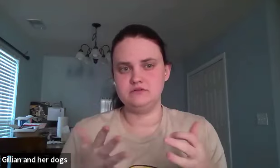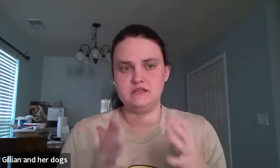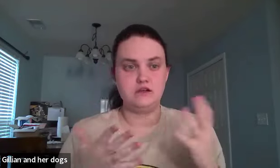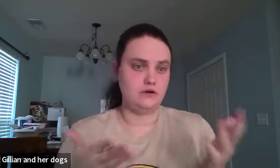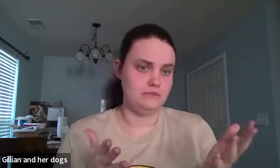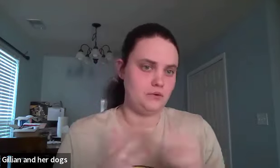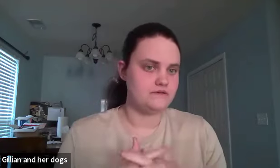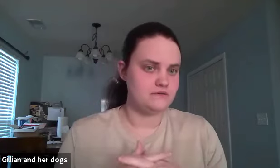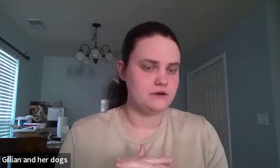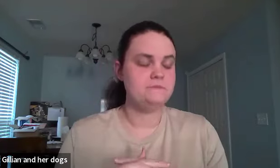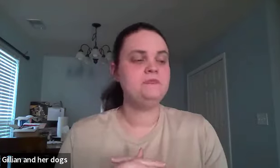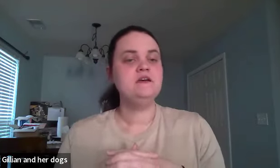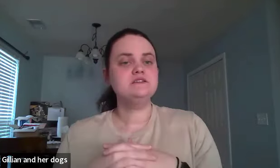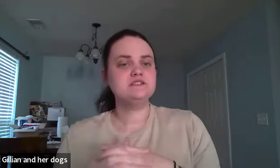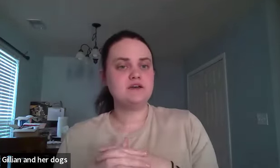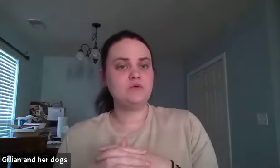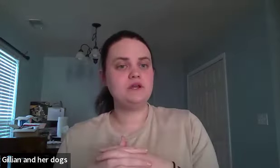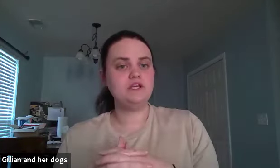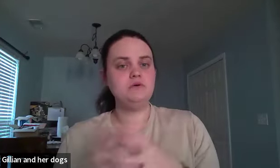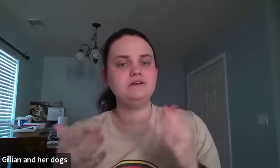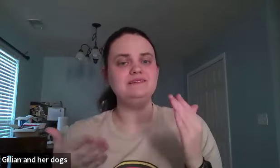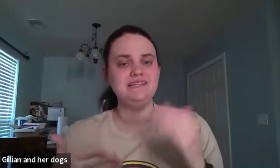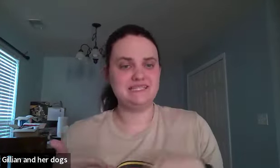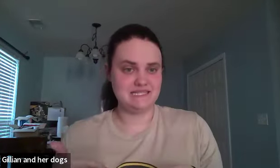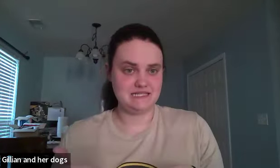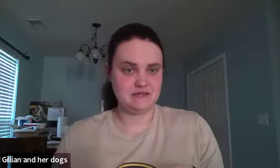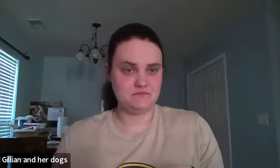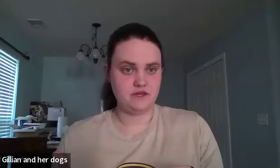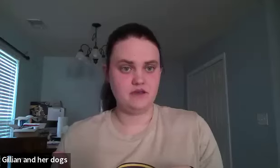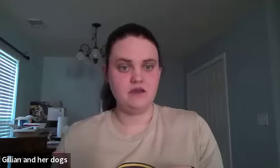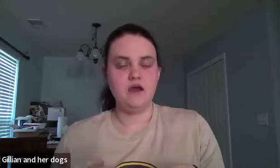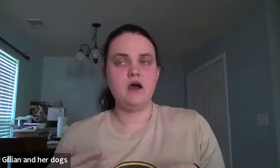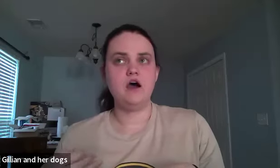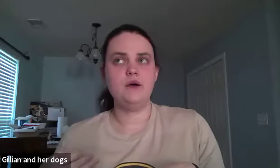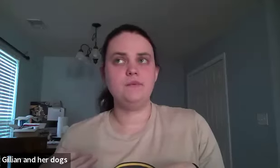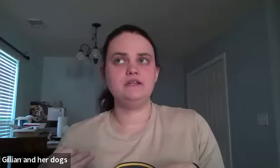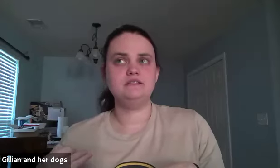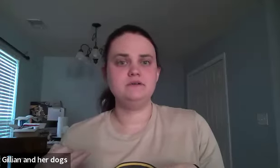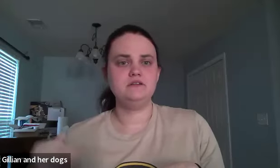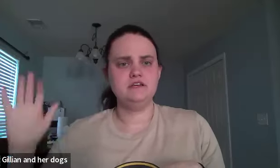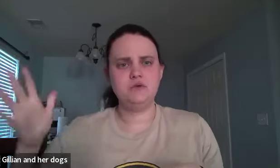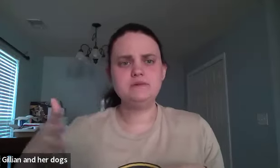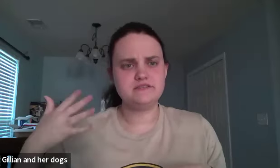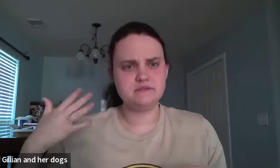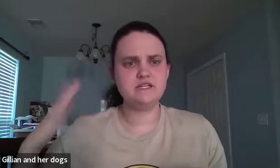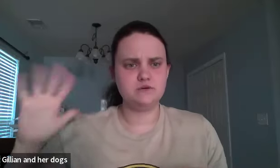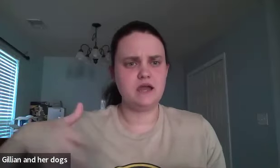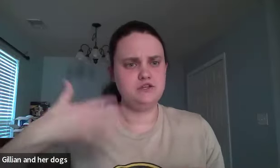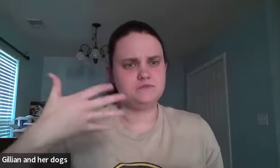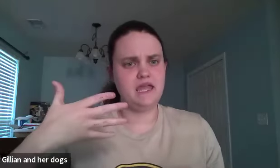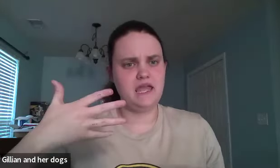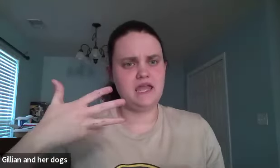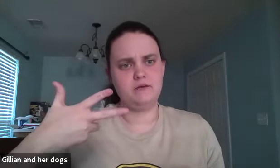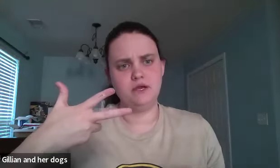notes that are important for it. So when you are listing something, typically you probably see me do it. I use my hand, I'll